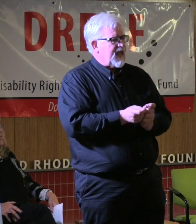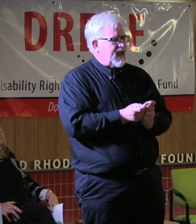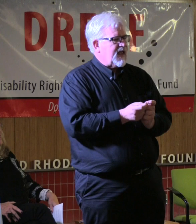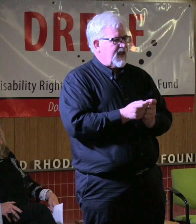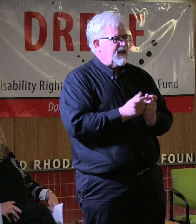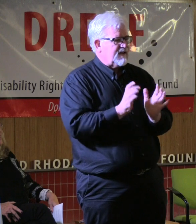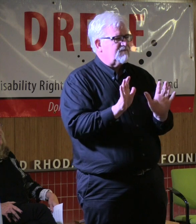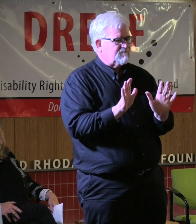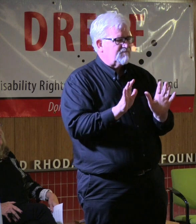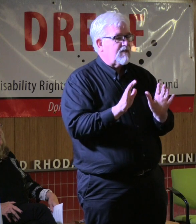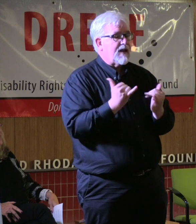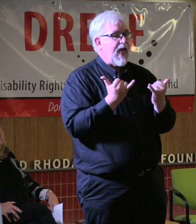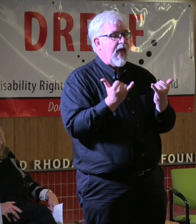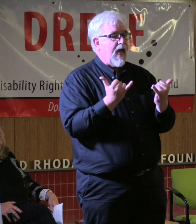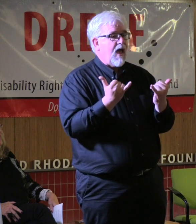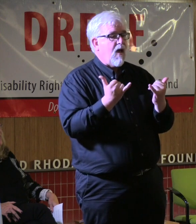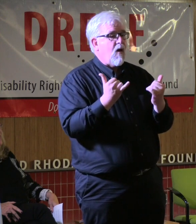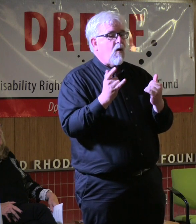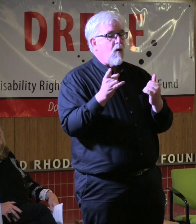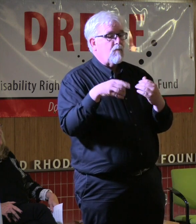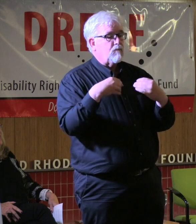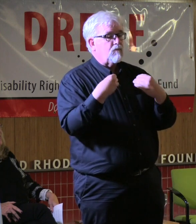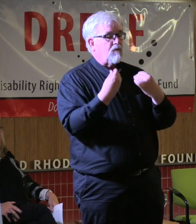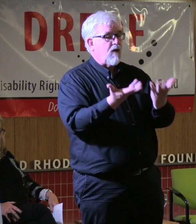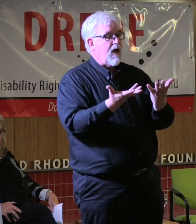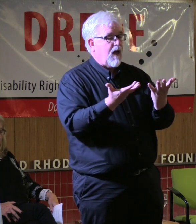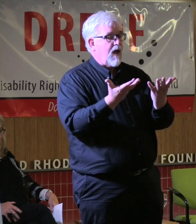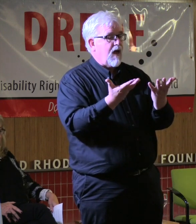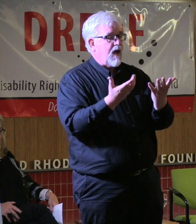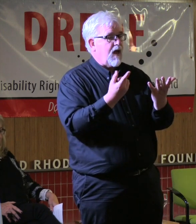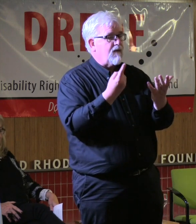that now provide for